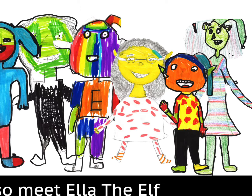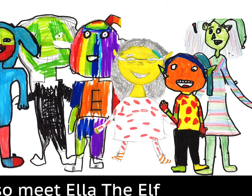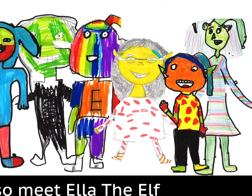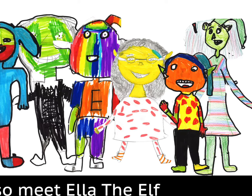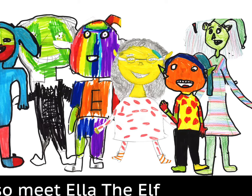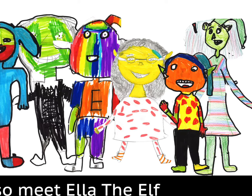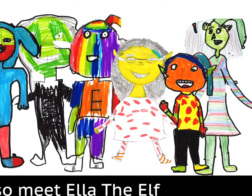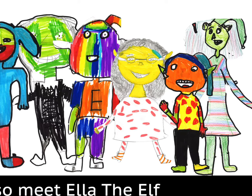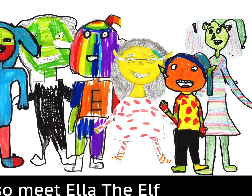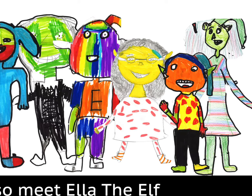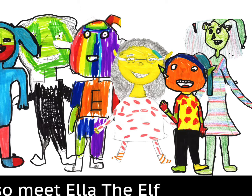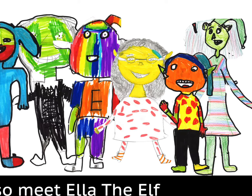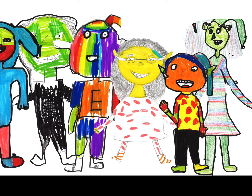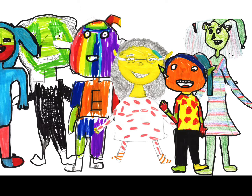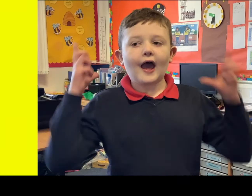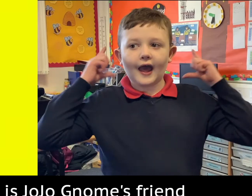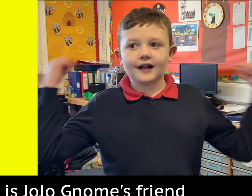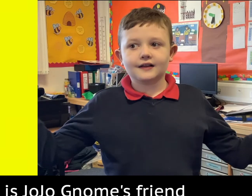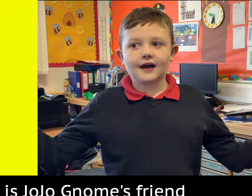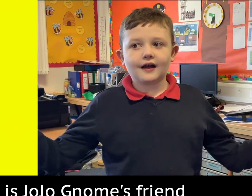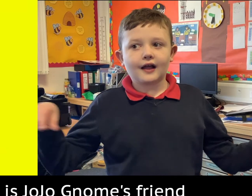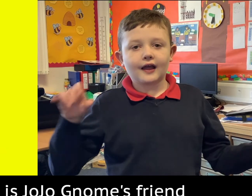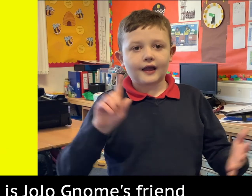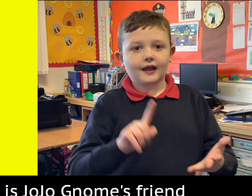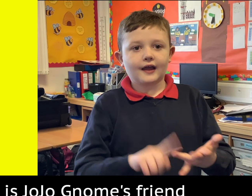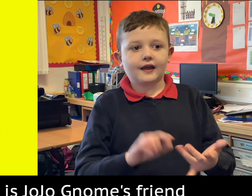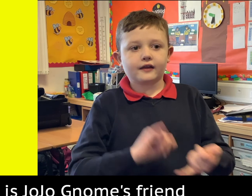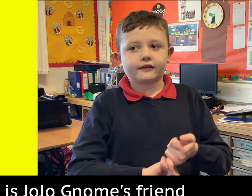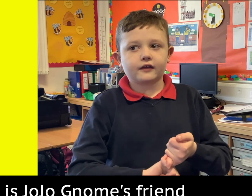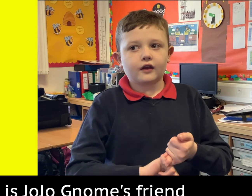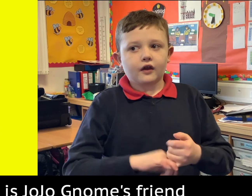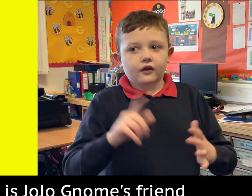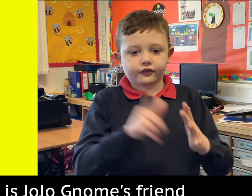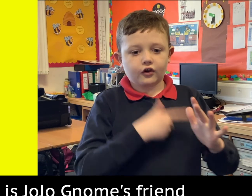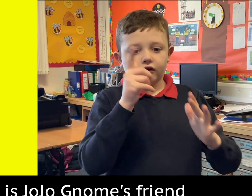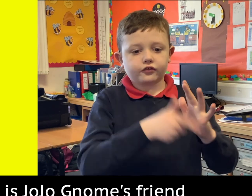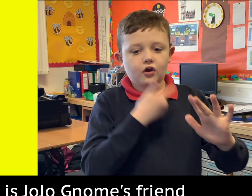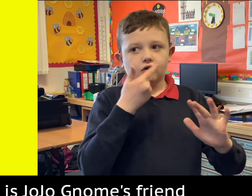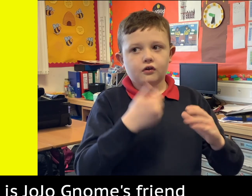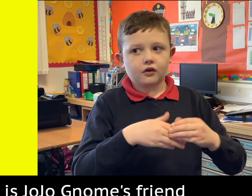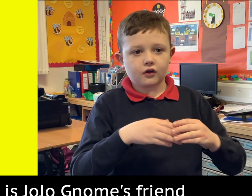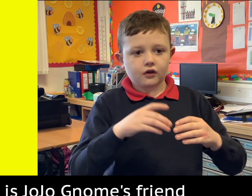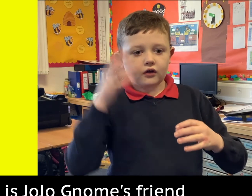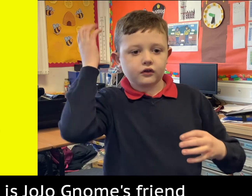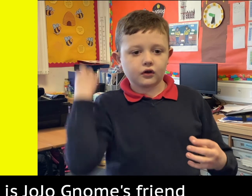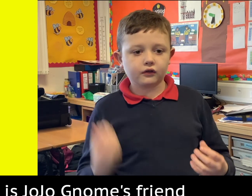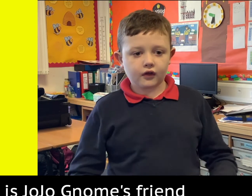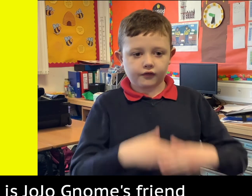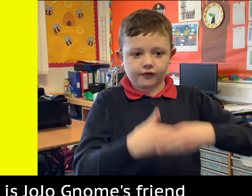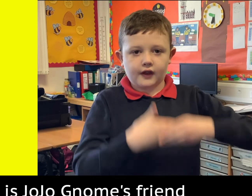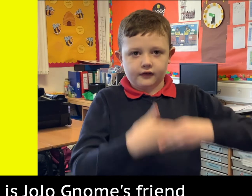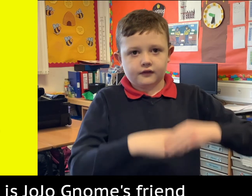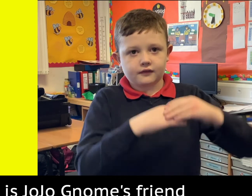So, meet Ella the elf. Ella is JoJo